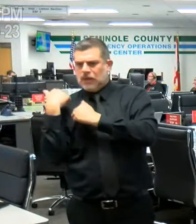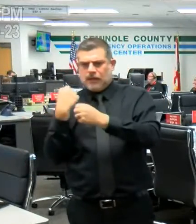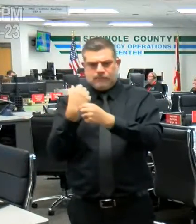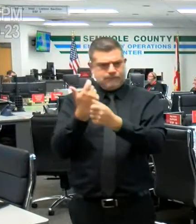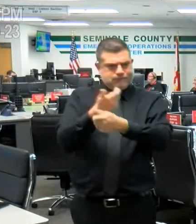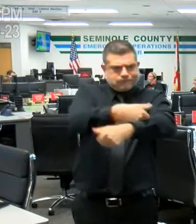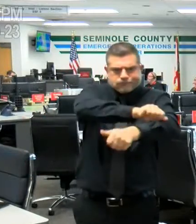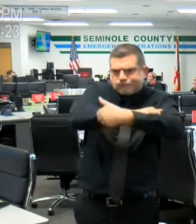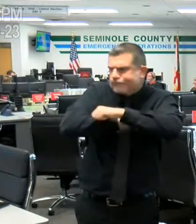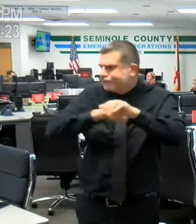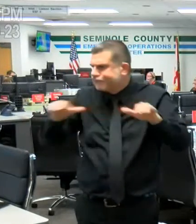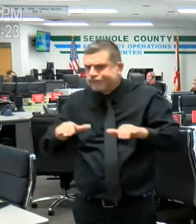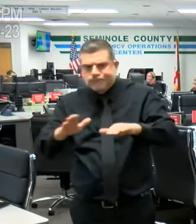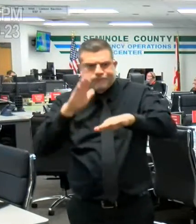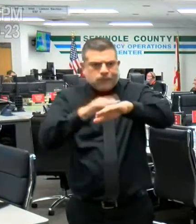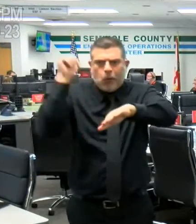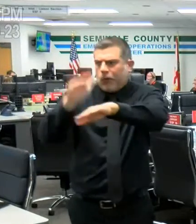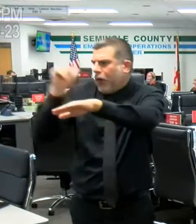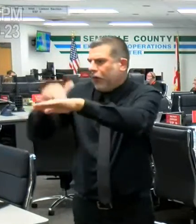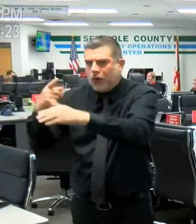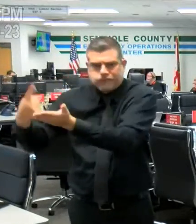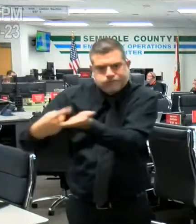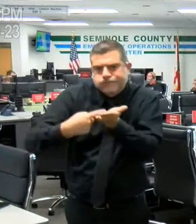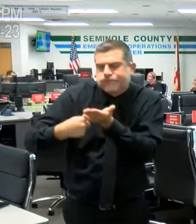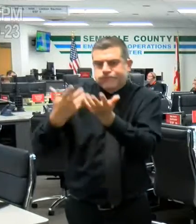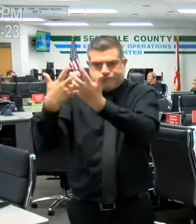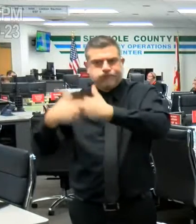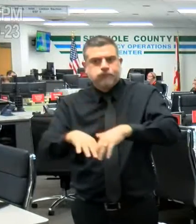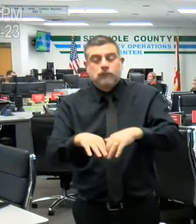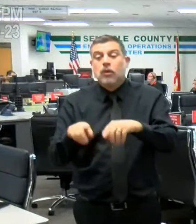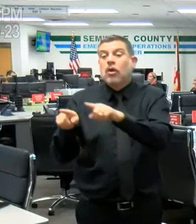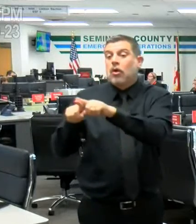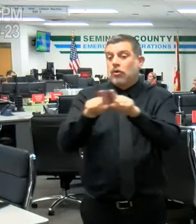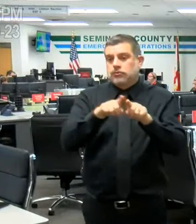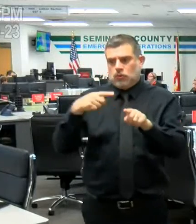call or on the scene, as well as the ride-out teams that will be able to